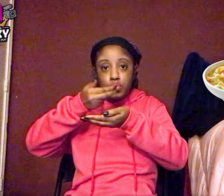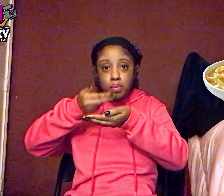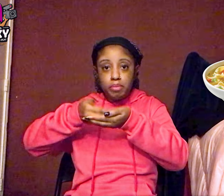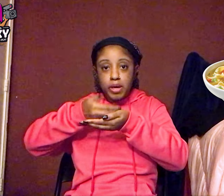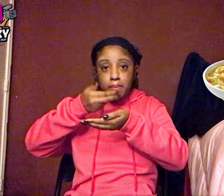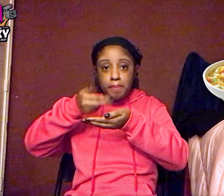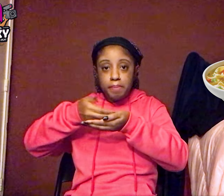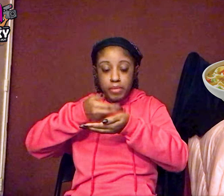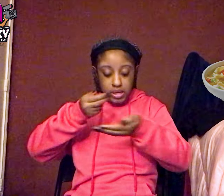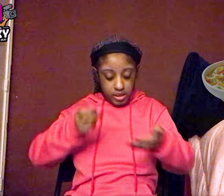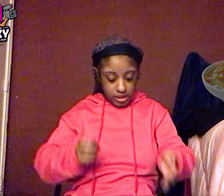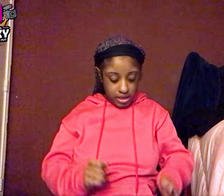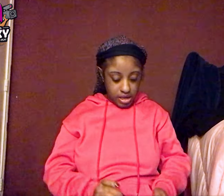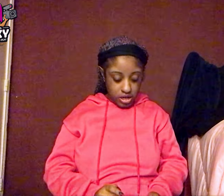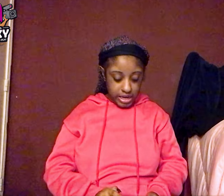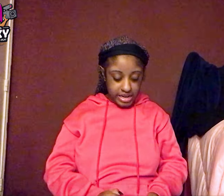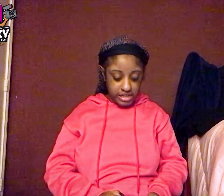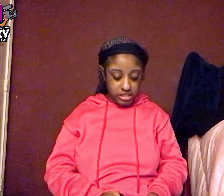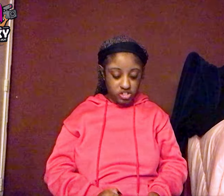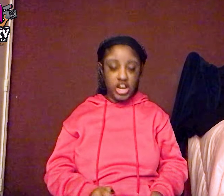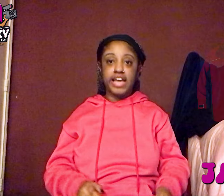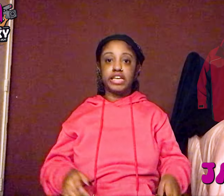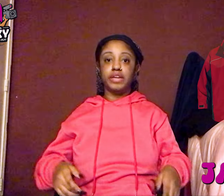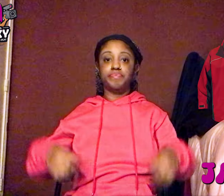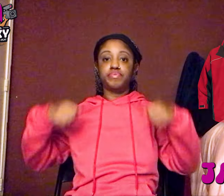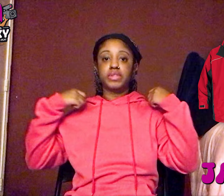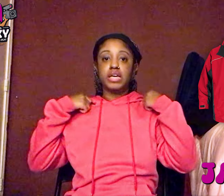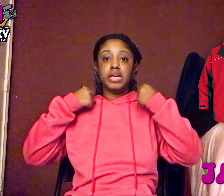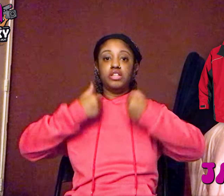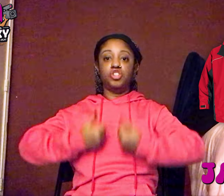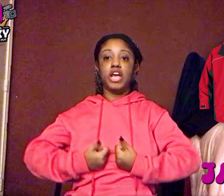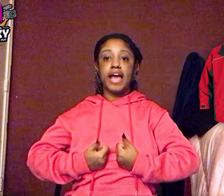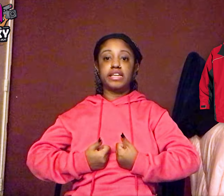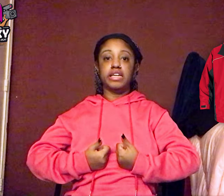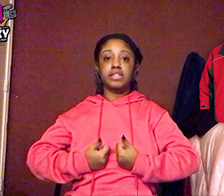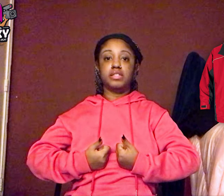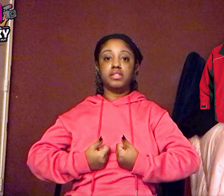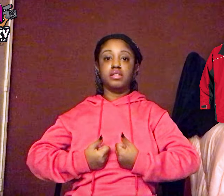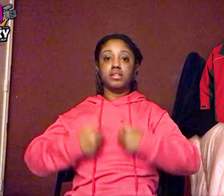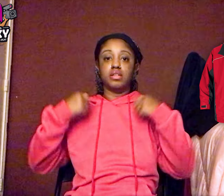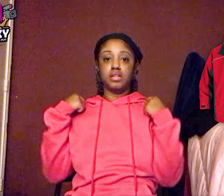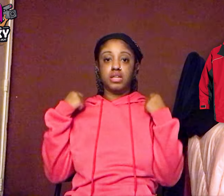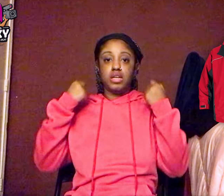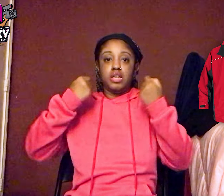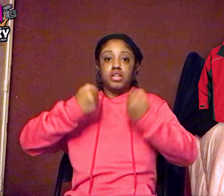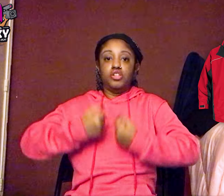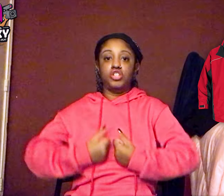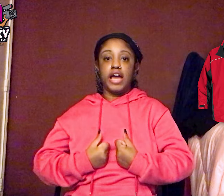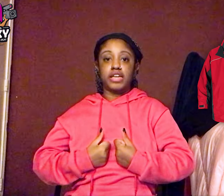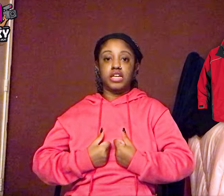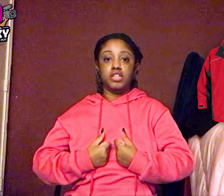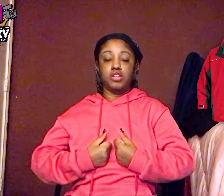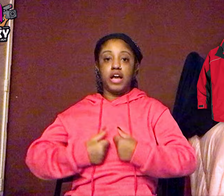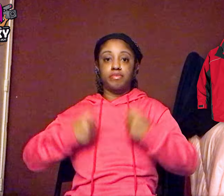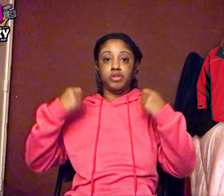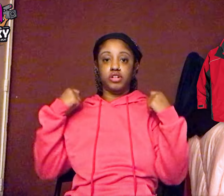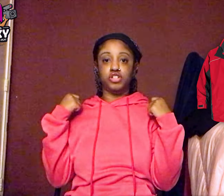Soup. Okay, next is jacket. Jacket. Jacket. You know how you put on a